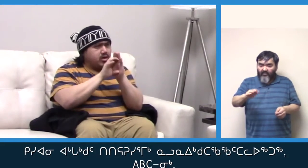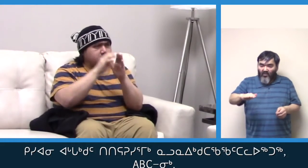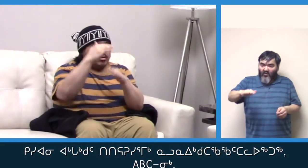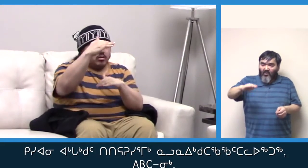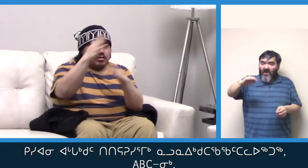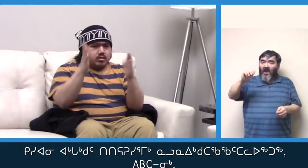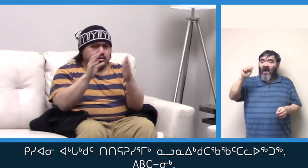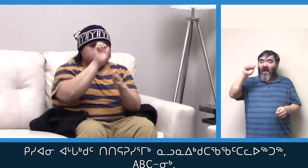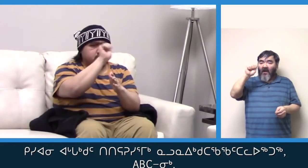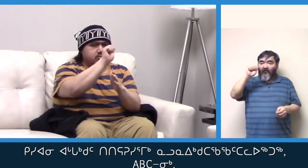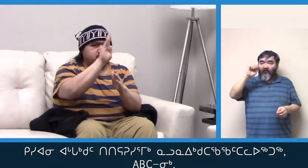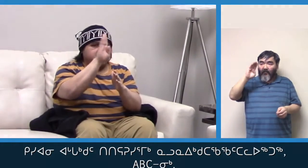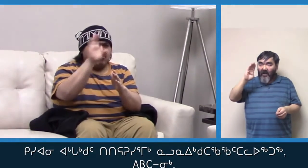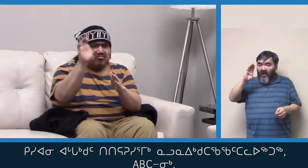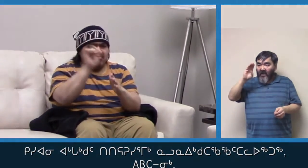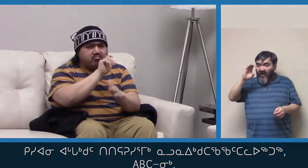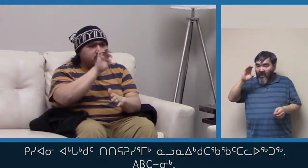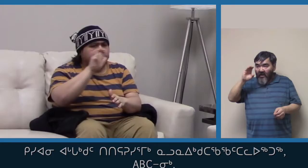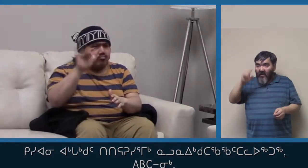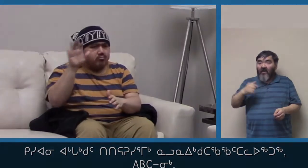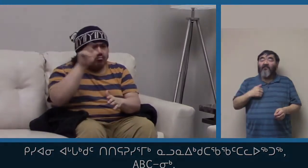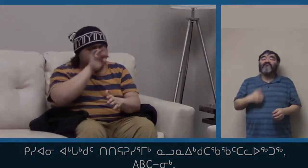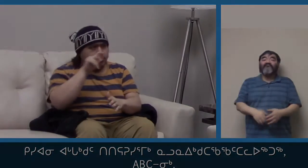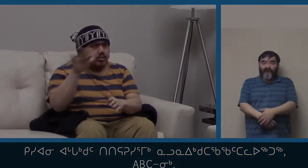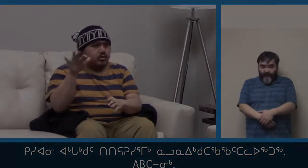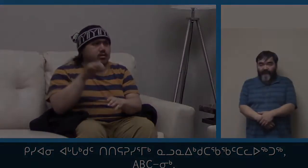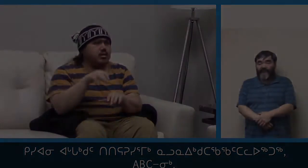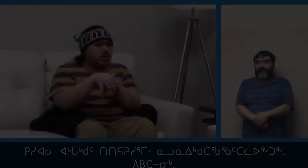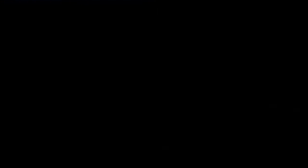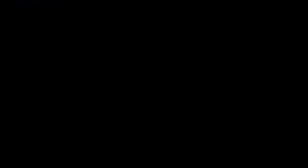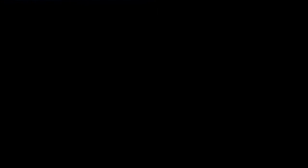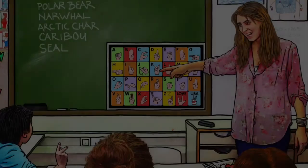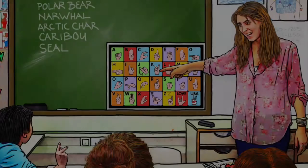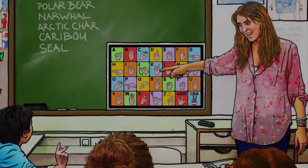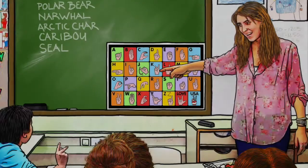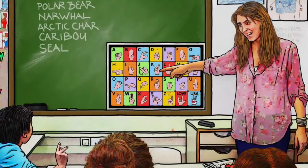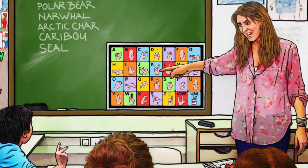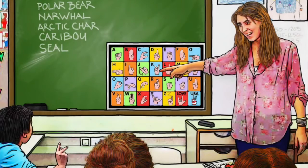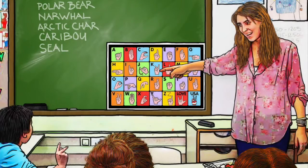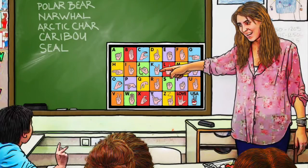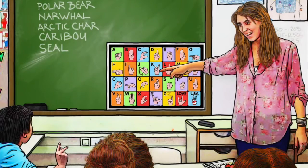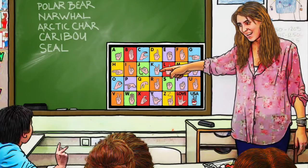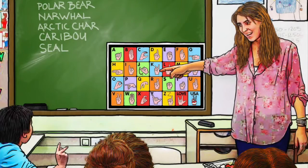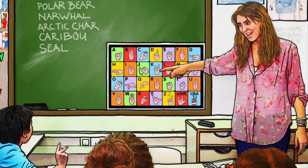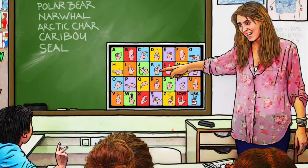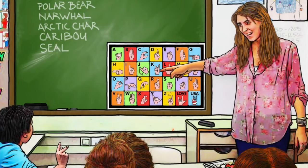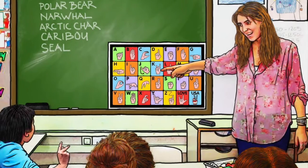finger spelling chart, the ABCs in finger spelling.